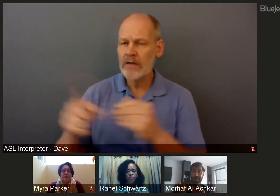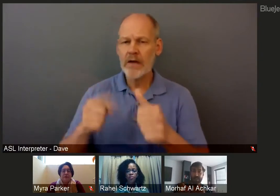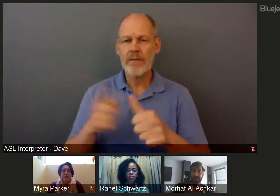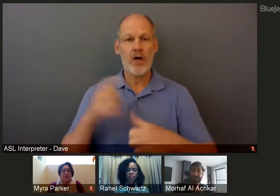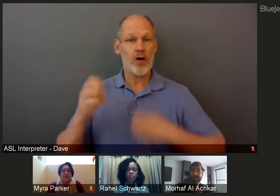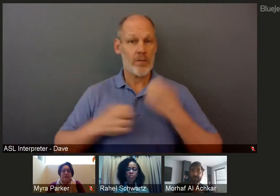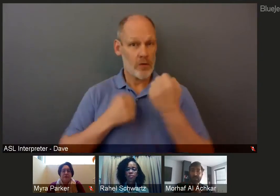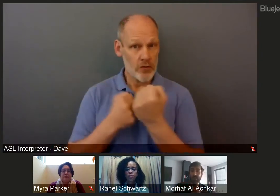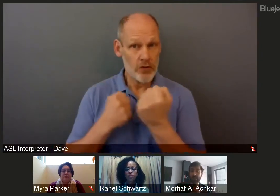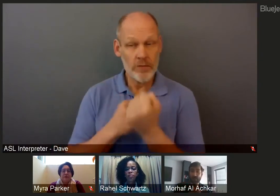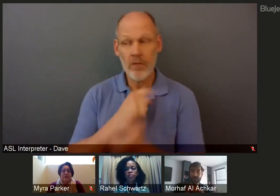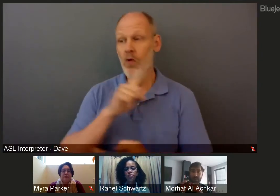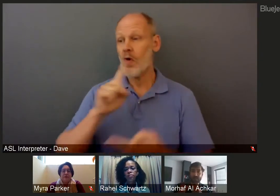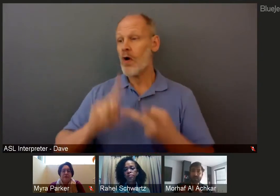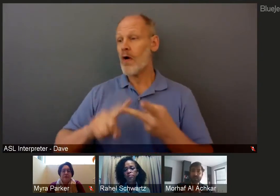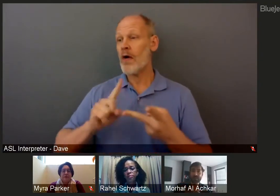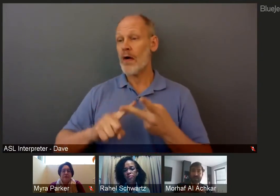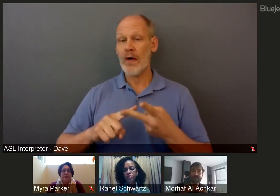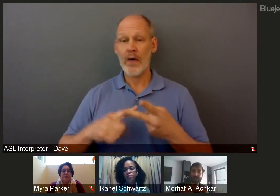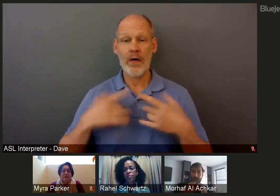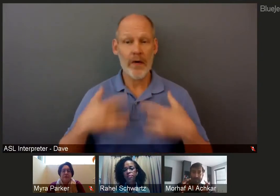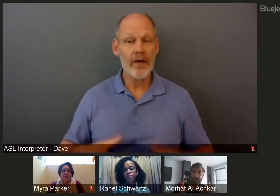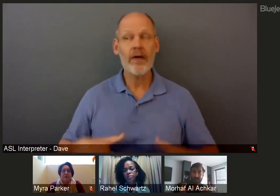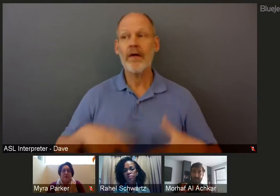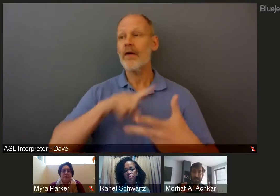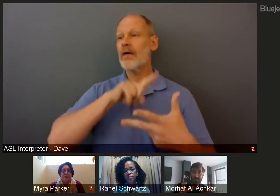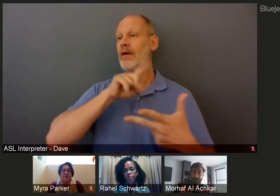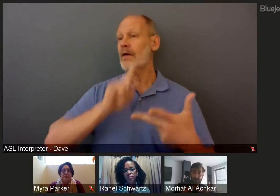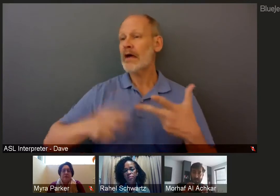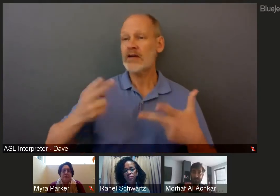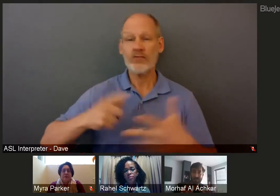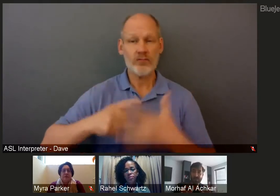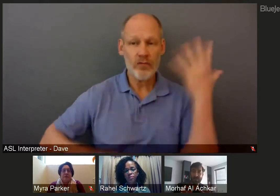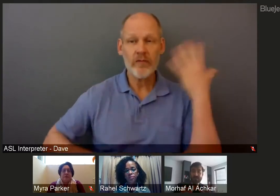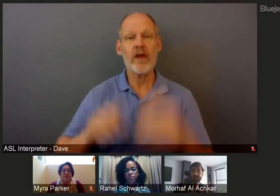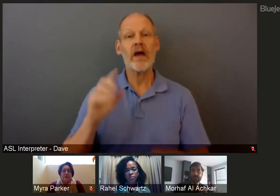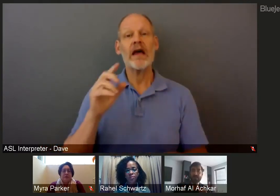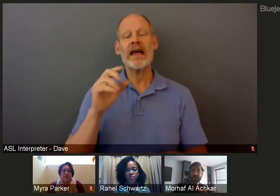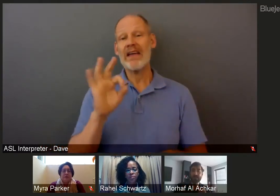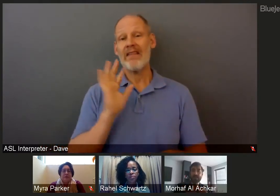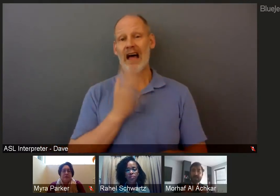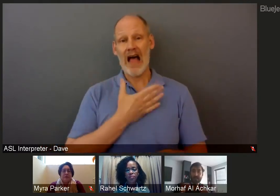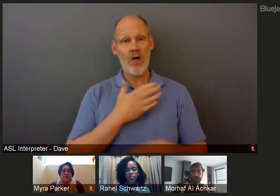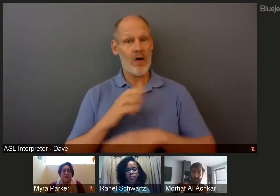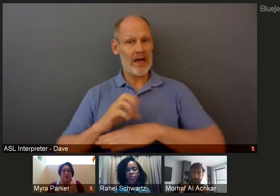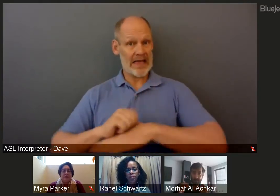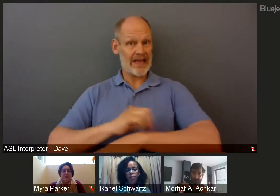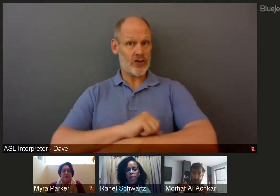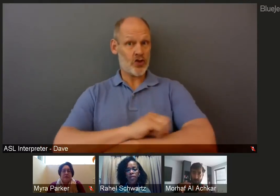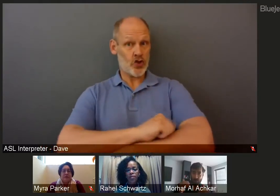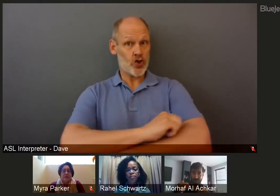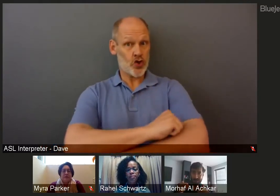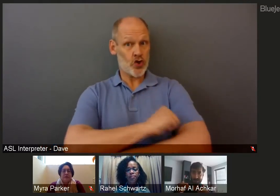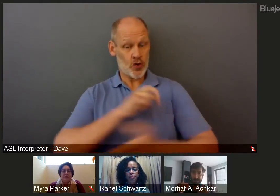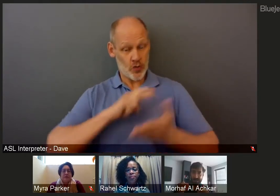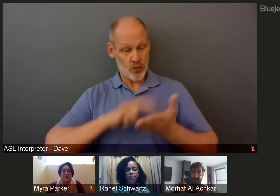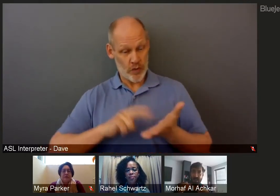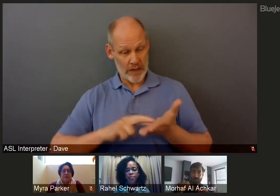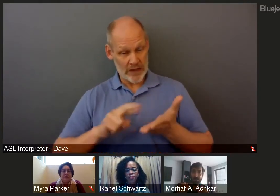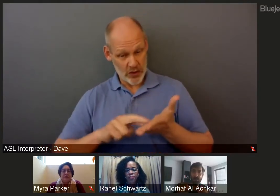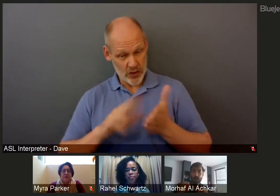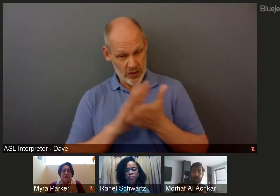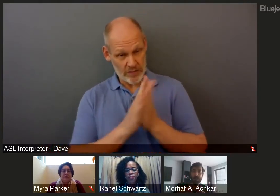more lifelines for the individuals. As our cancers, with advancements of treatment developing into a chronic